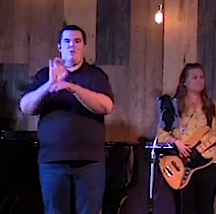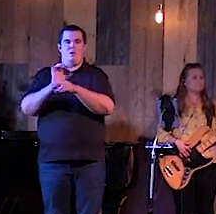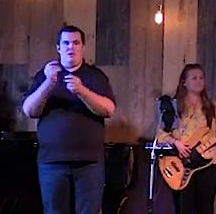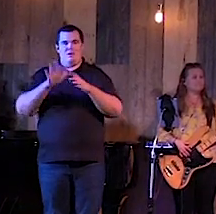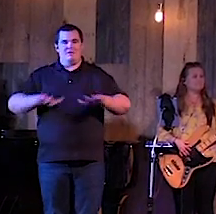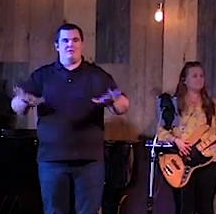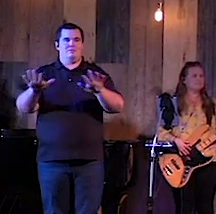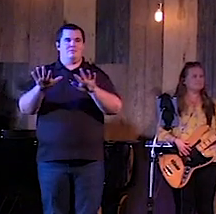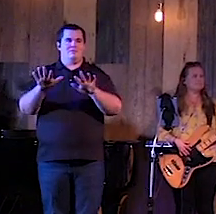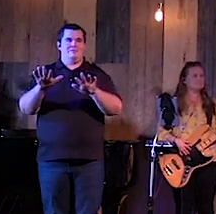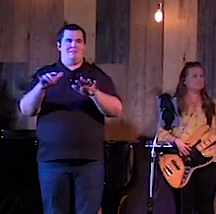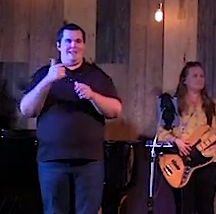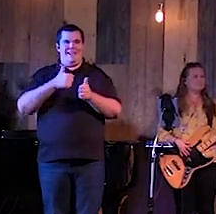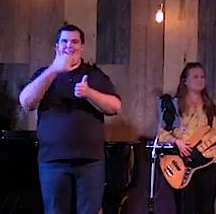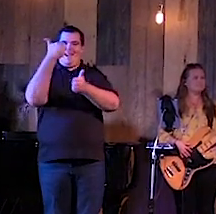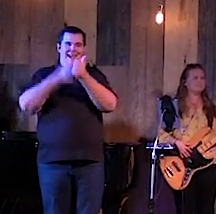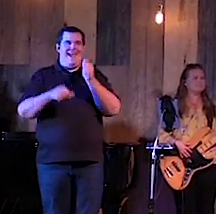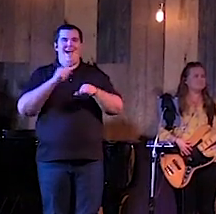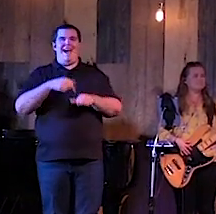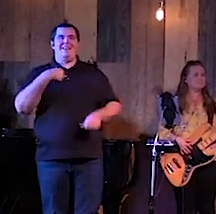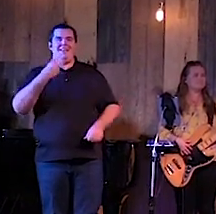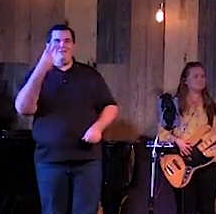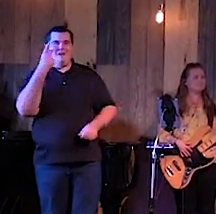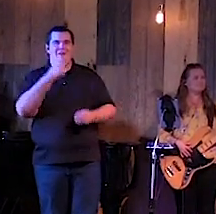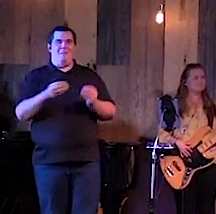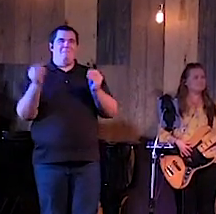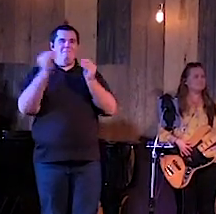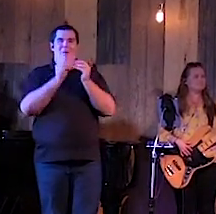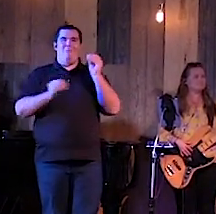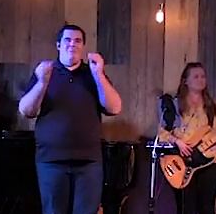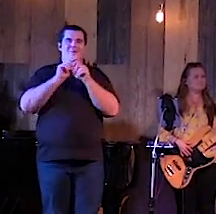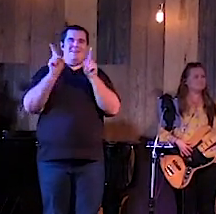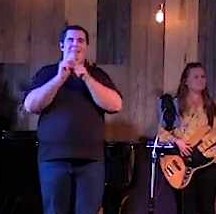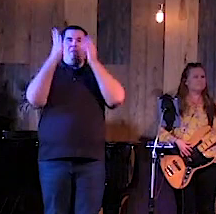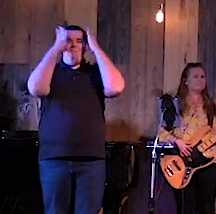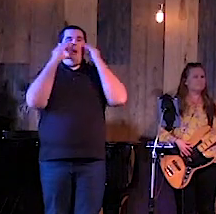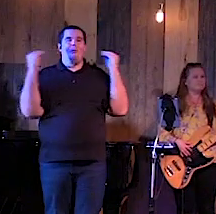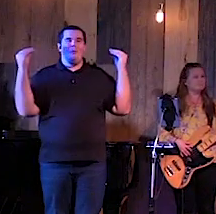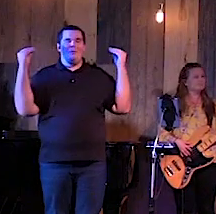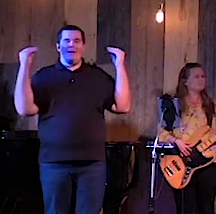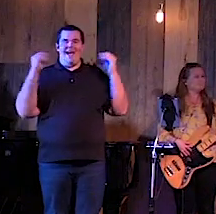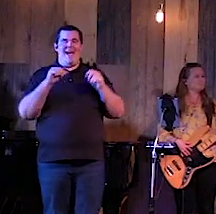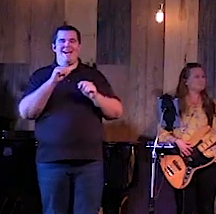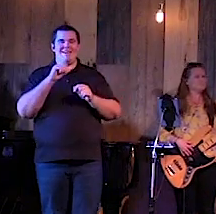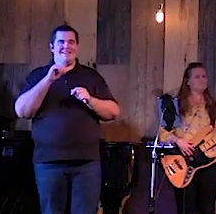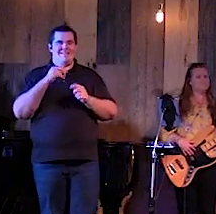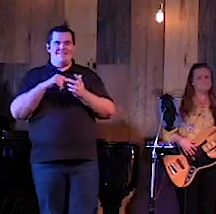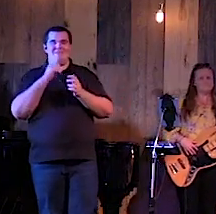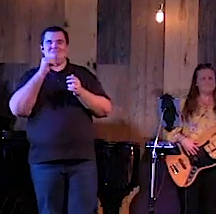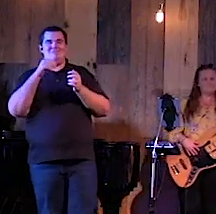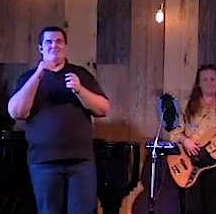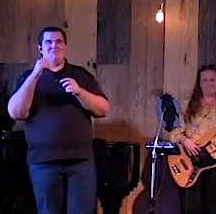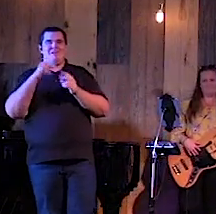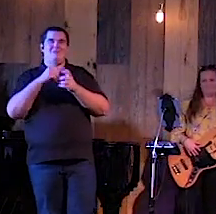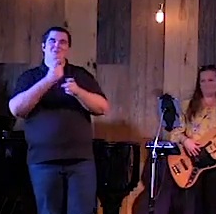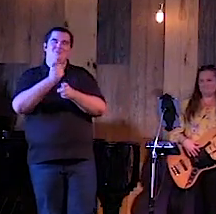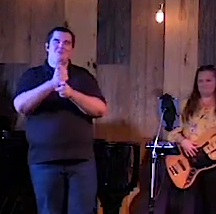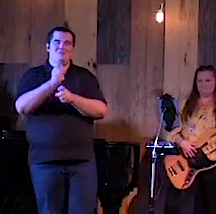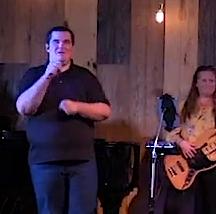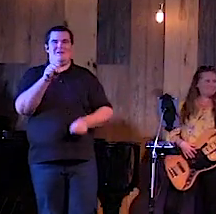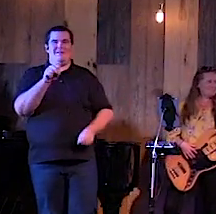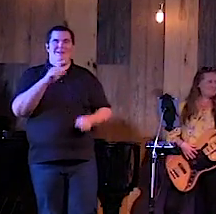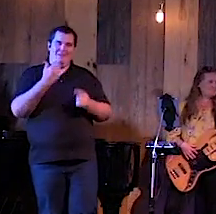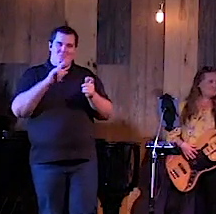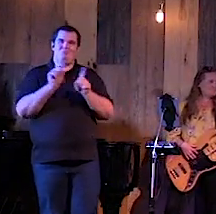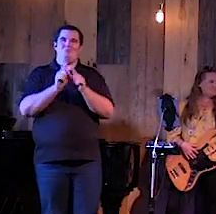out there, he's like, "Every time I see you, you look more and more like Moses." And I don't think that was a compliment. So, anyway,